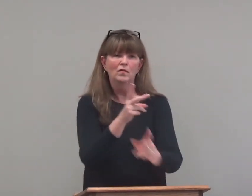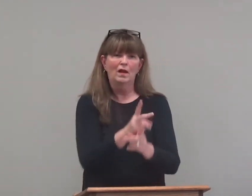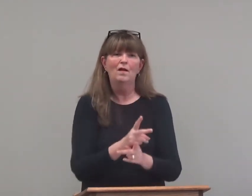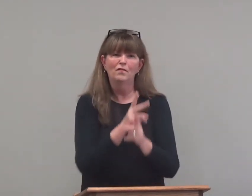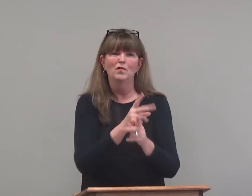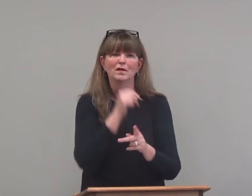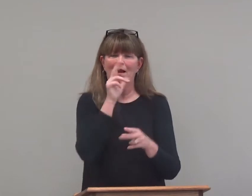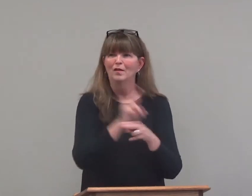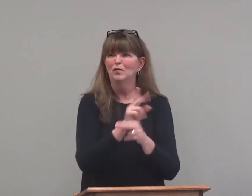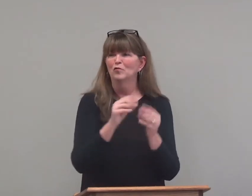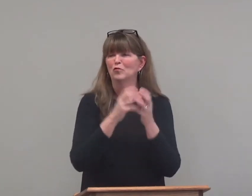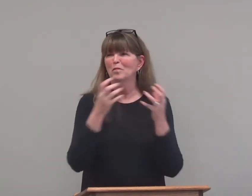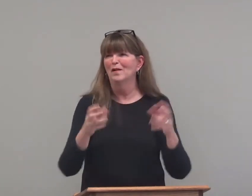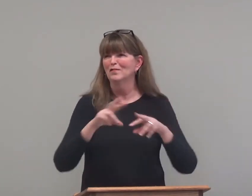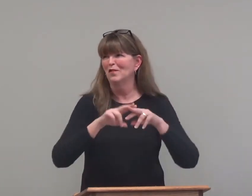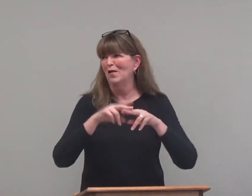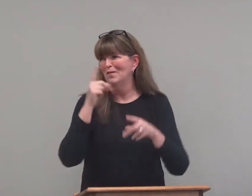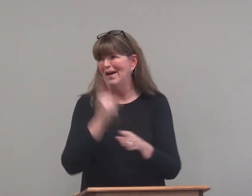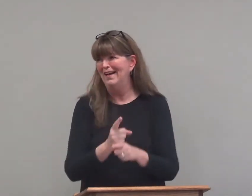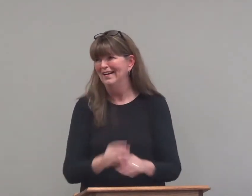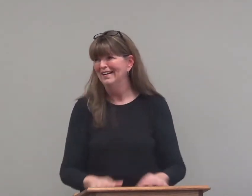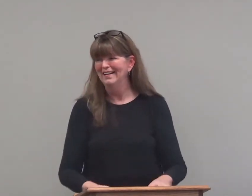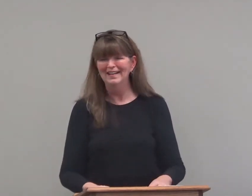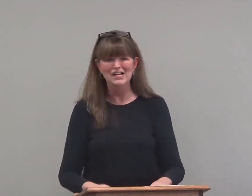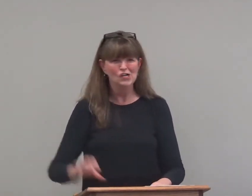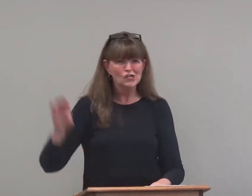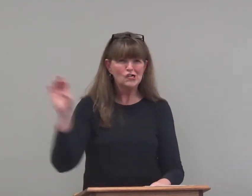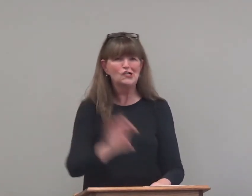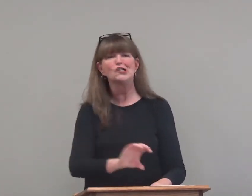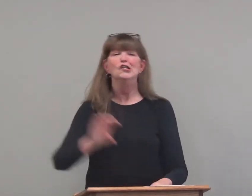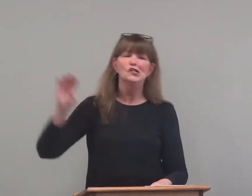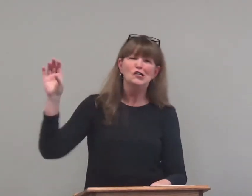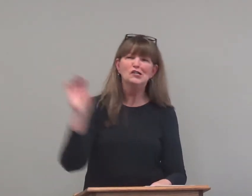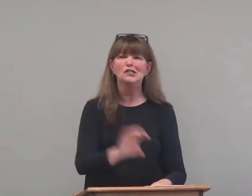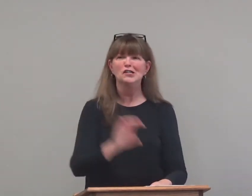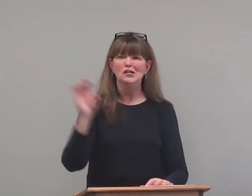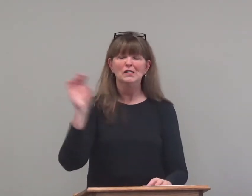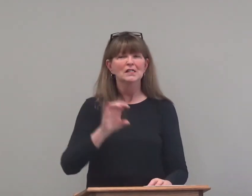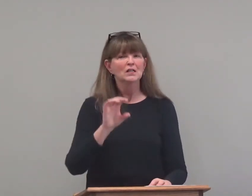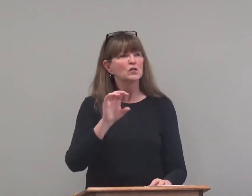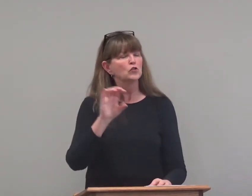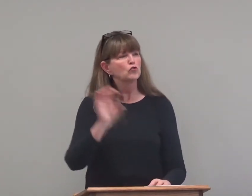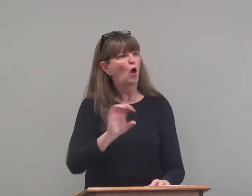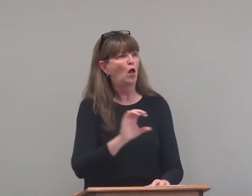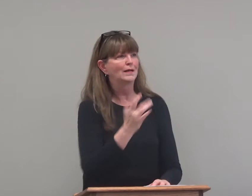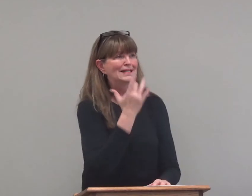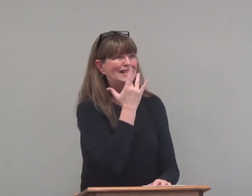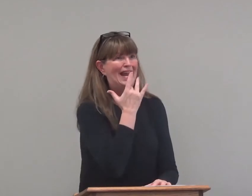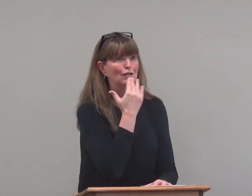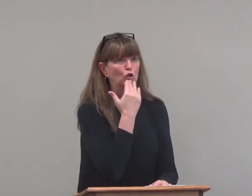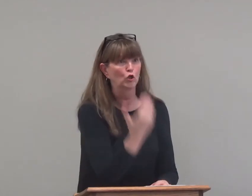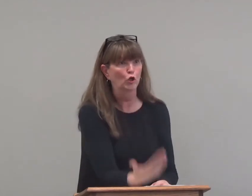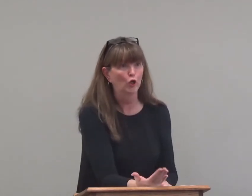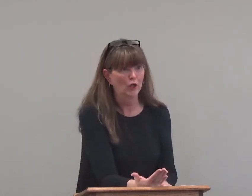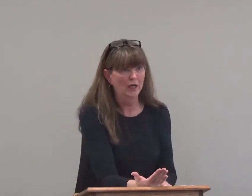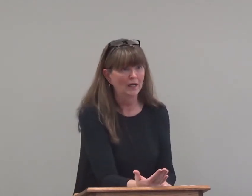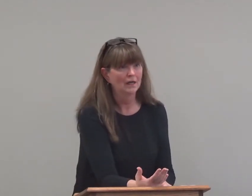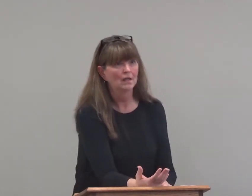If anybody has high blood pressure, you know you have to be careful and not eat too much salt, right? You gotta put that salt shaker down. But